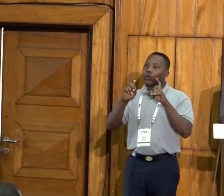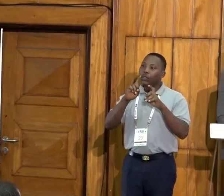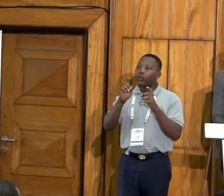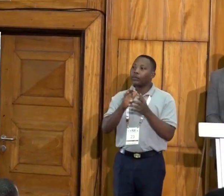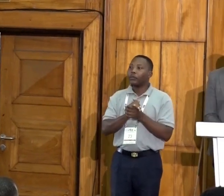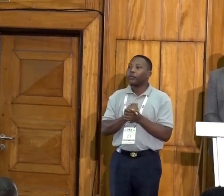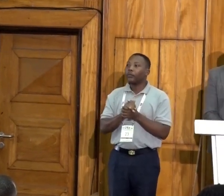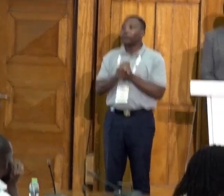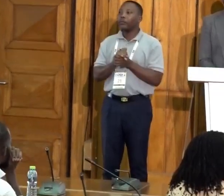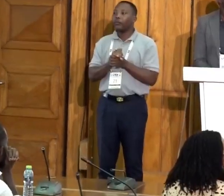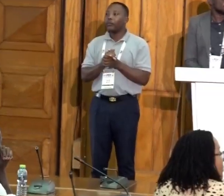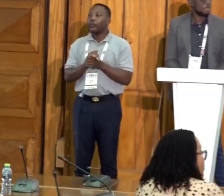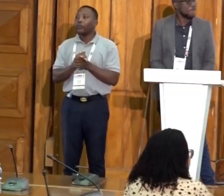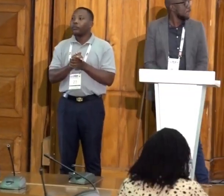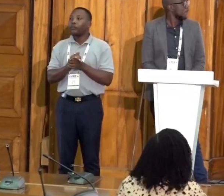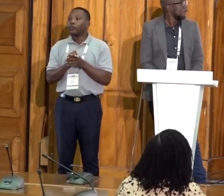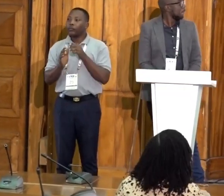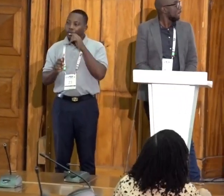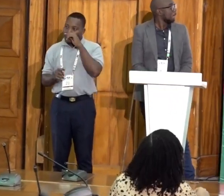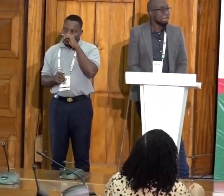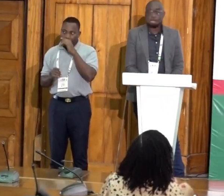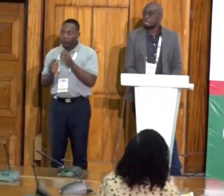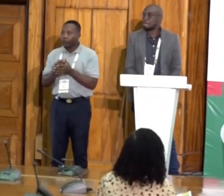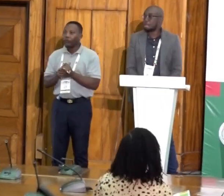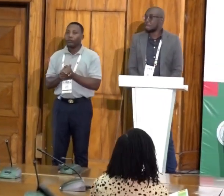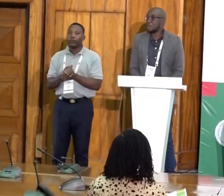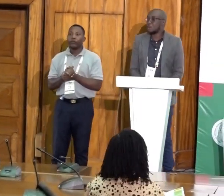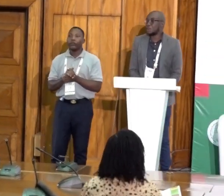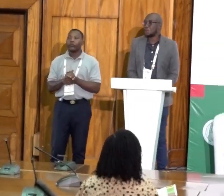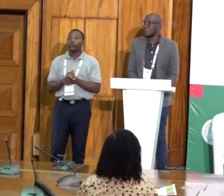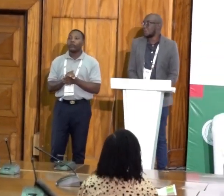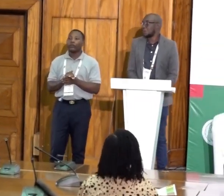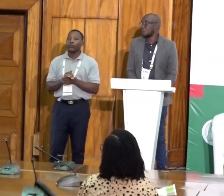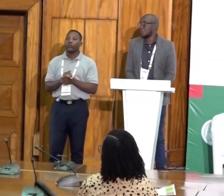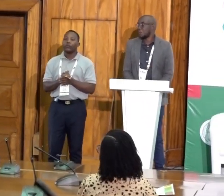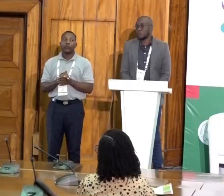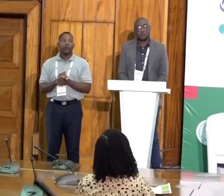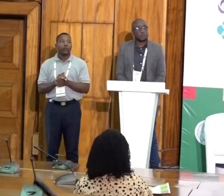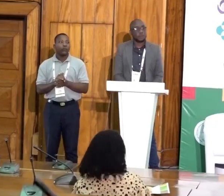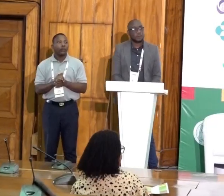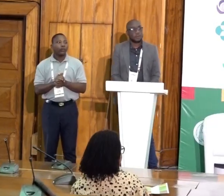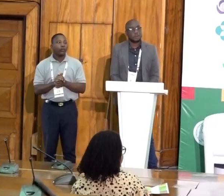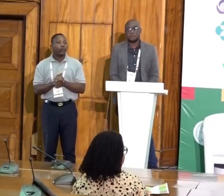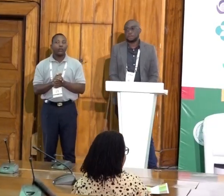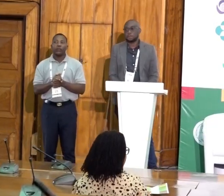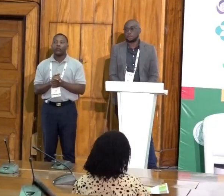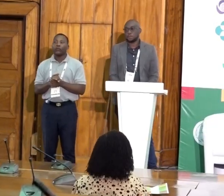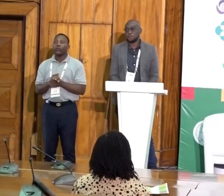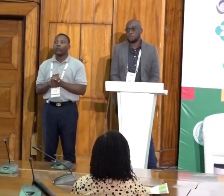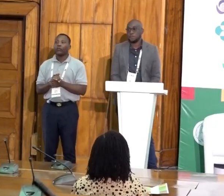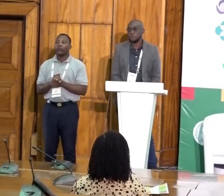On this very nice abstract. Yeah. Do we have another? Or it's only one?